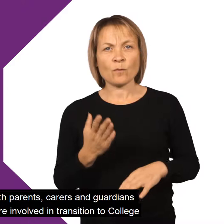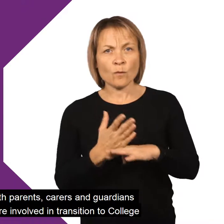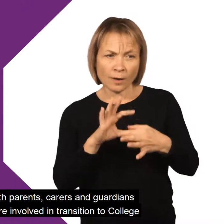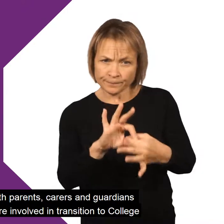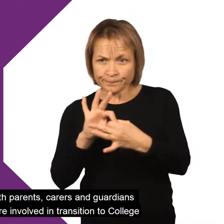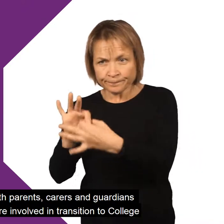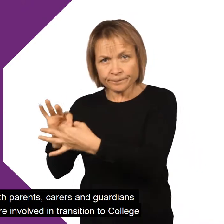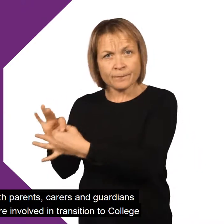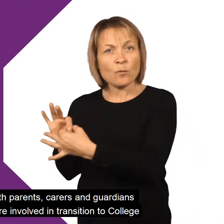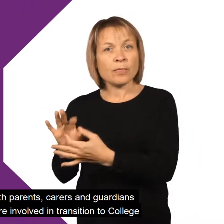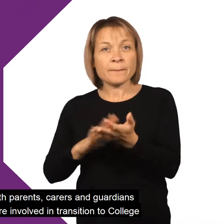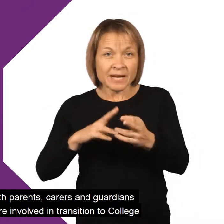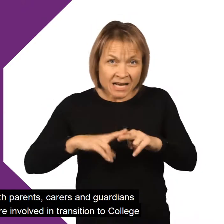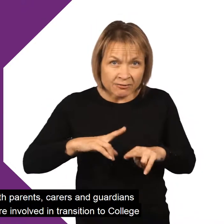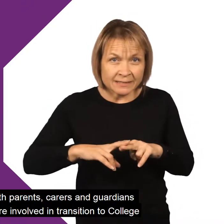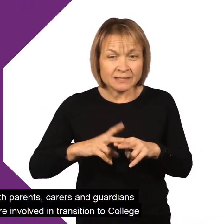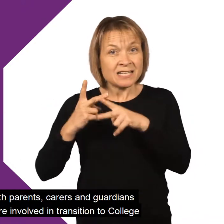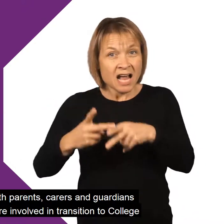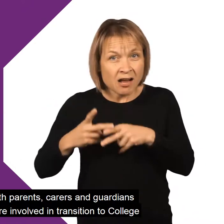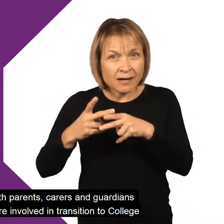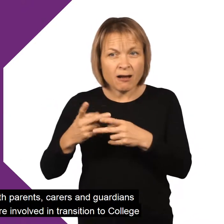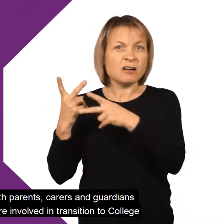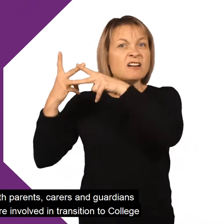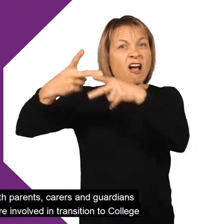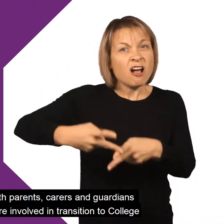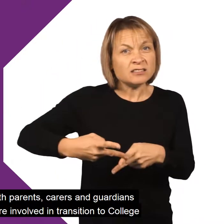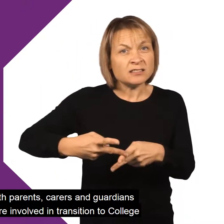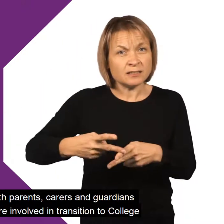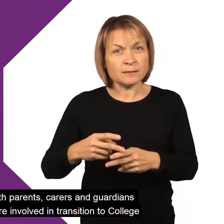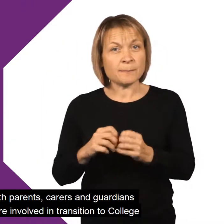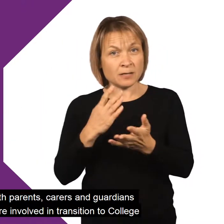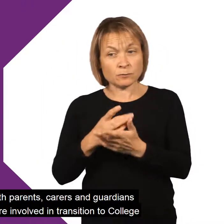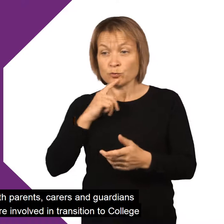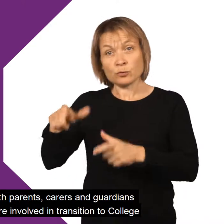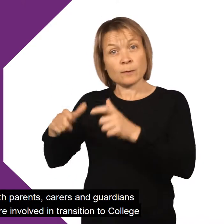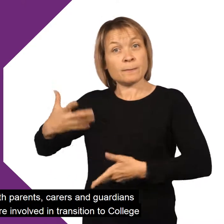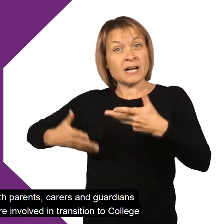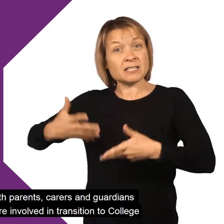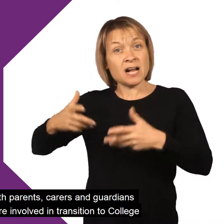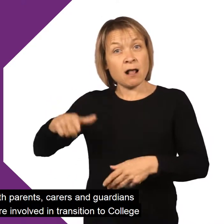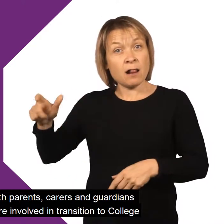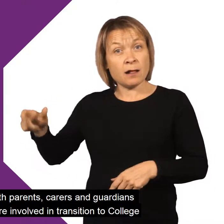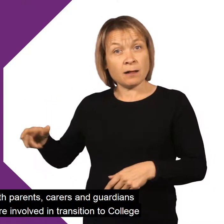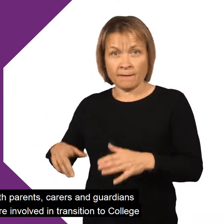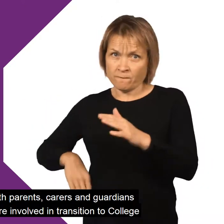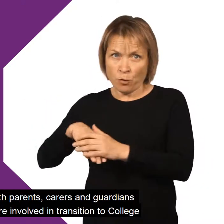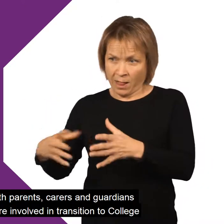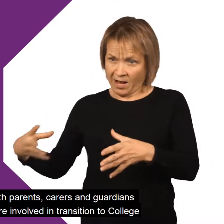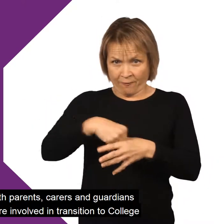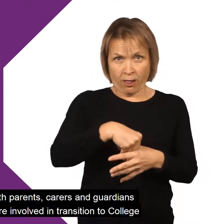Work in partnership with parents, carers and guardians to ensure BSL users are involved